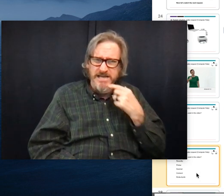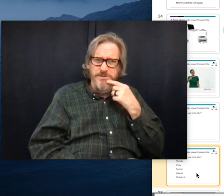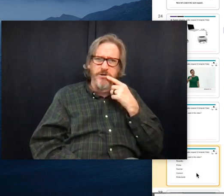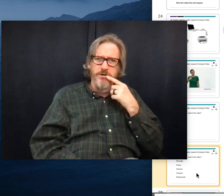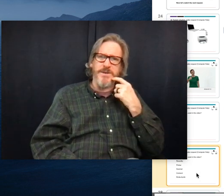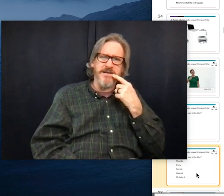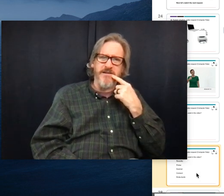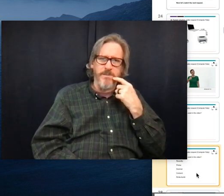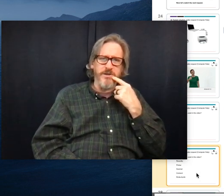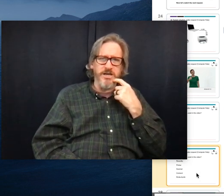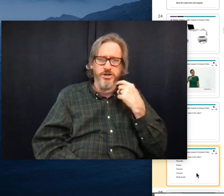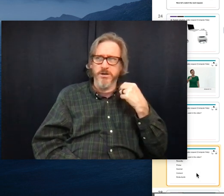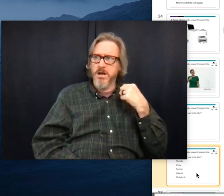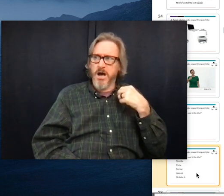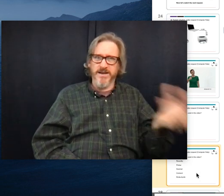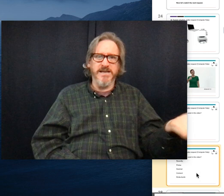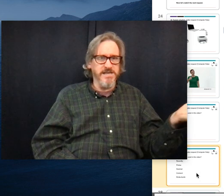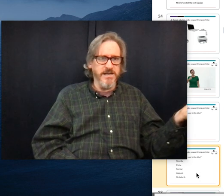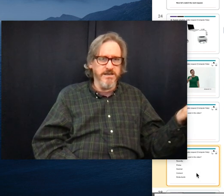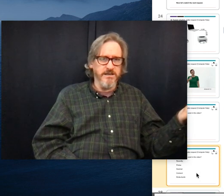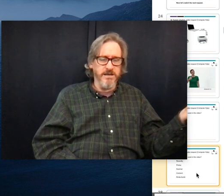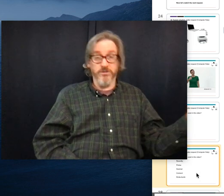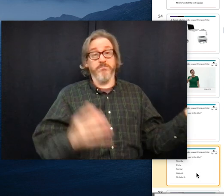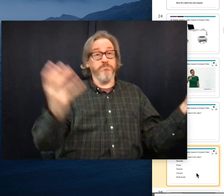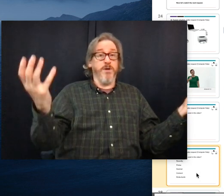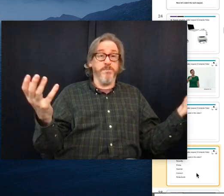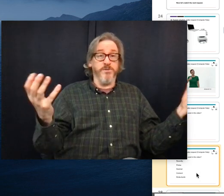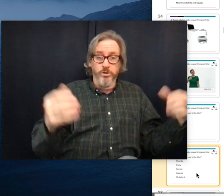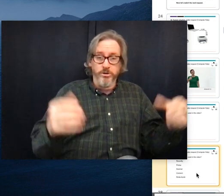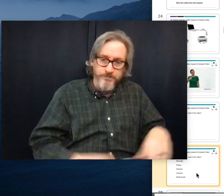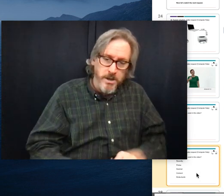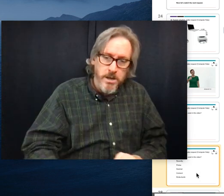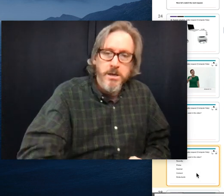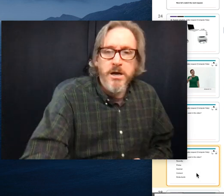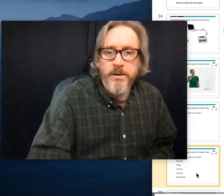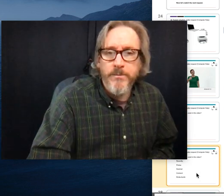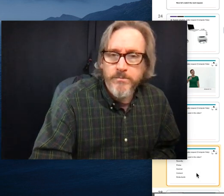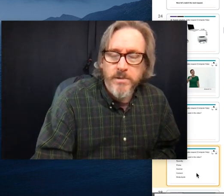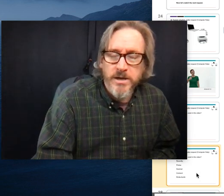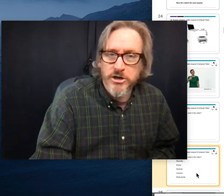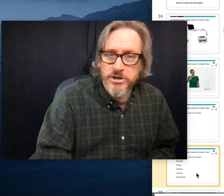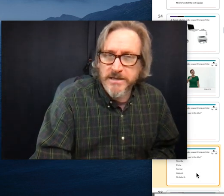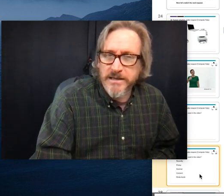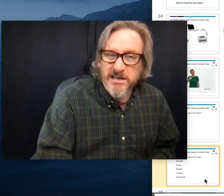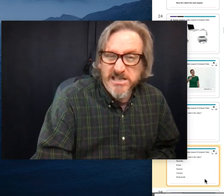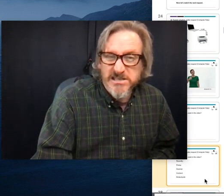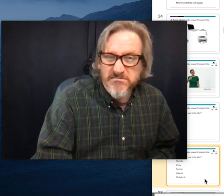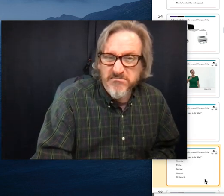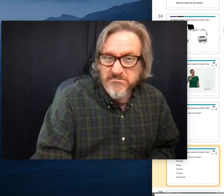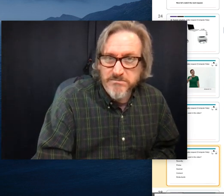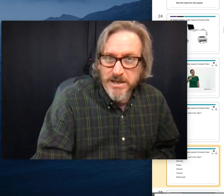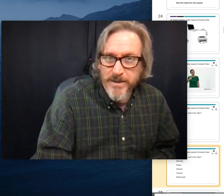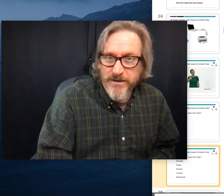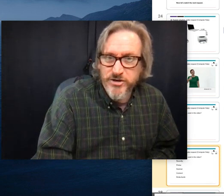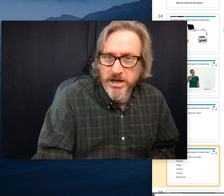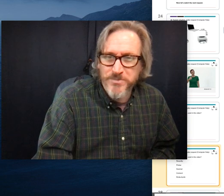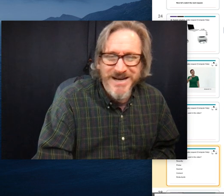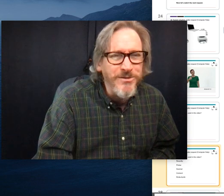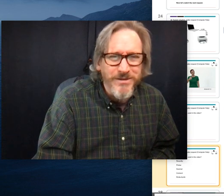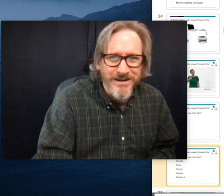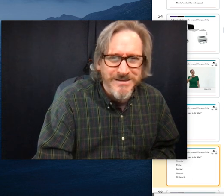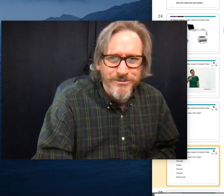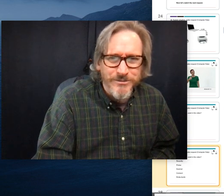the highest per capita deaf population of any city in probably the world. I need to check that because it may have